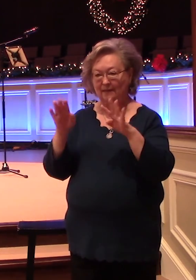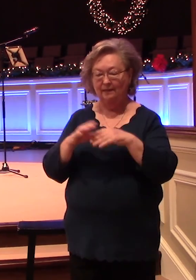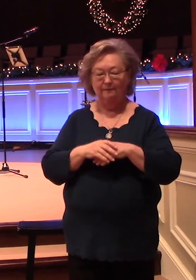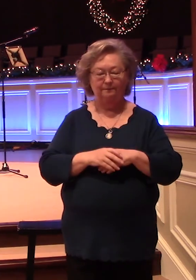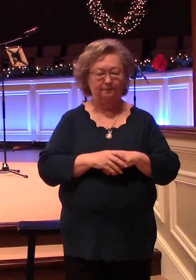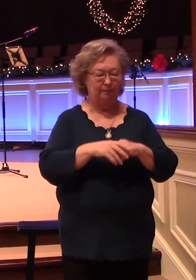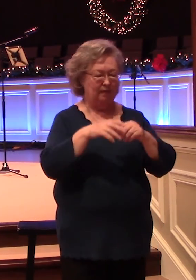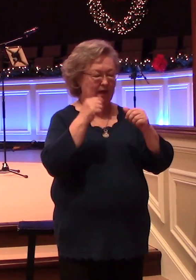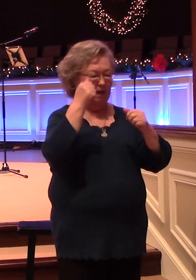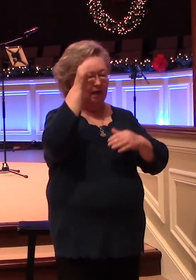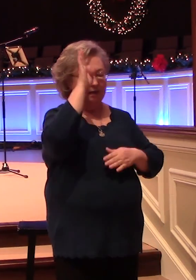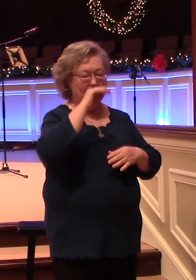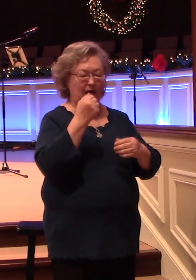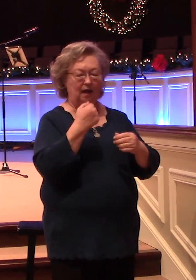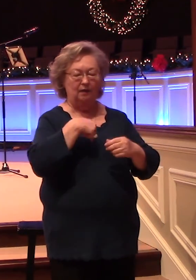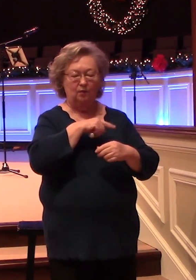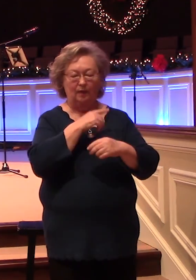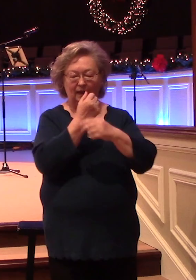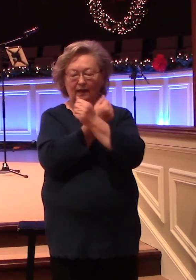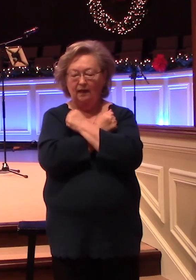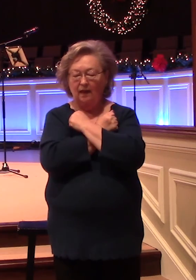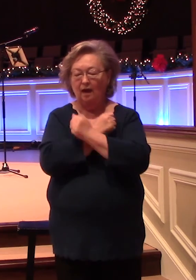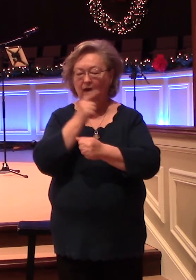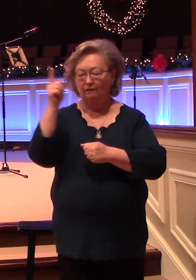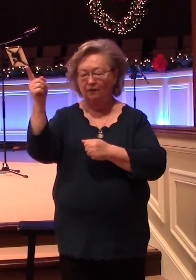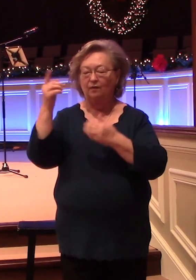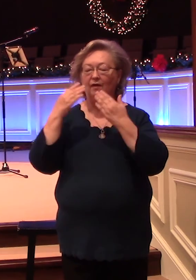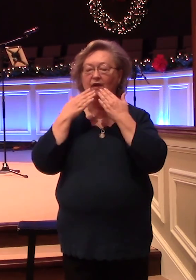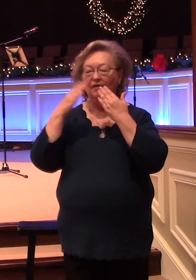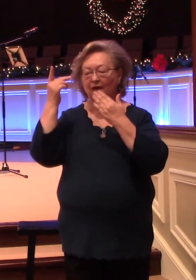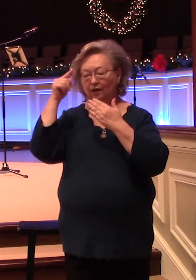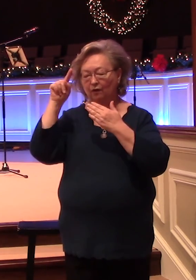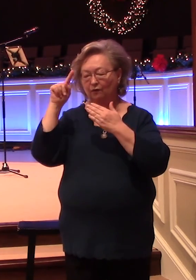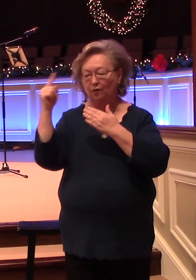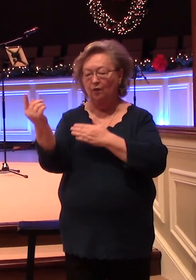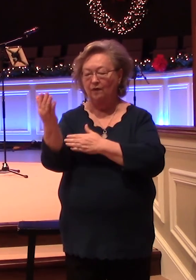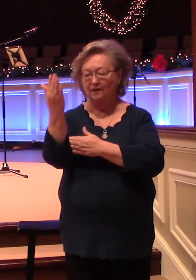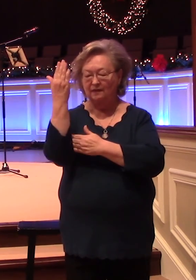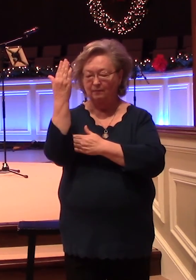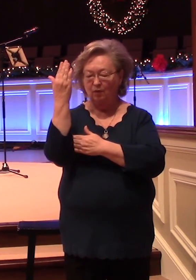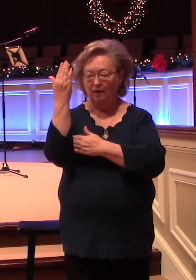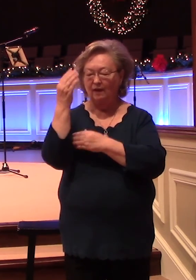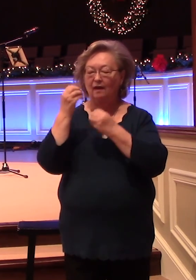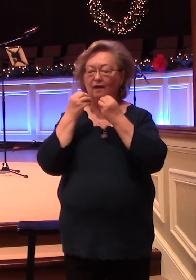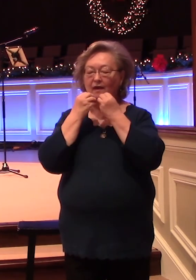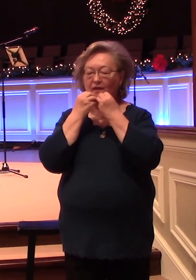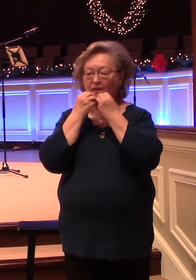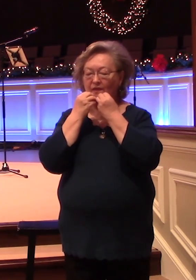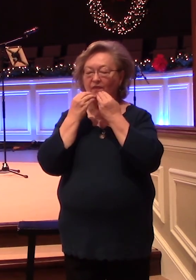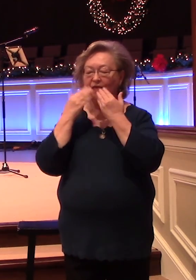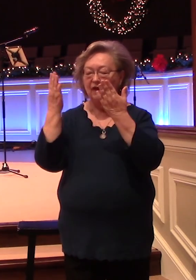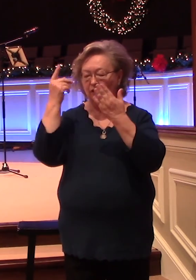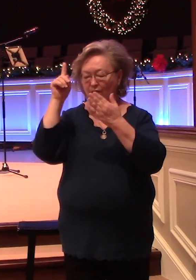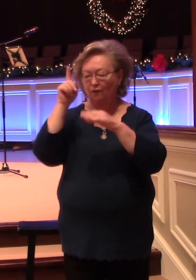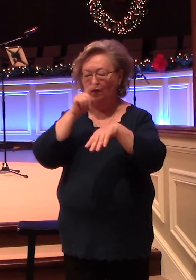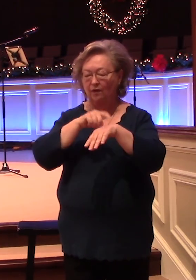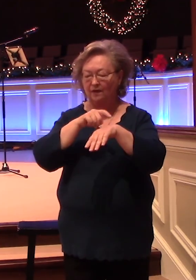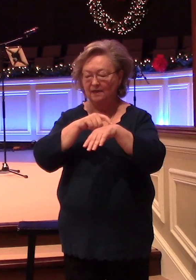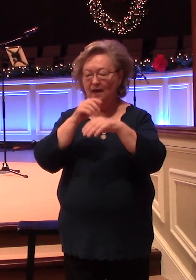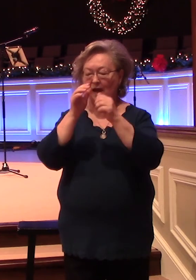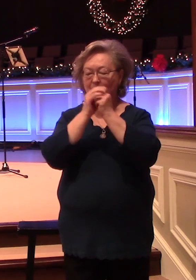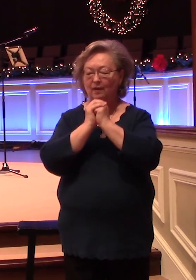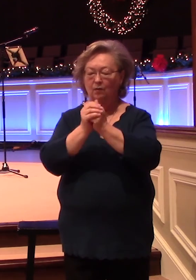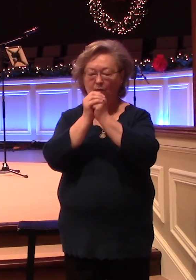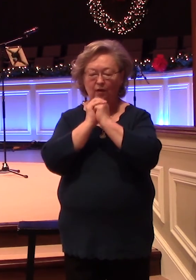you, and we just thank you for this morning. Lord, we thank you for the time of worship. We thank you for the incredible song about giving it